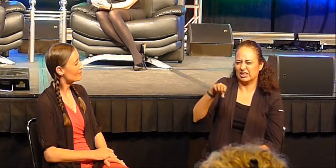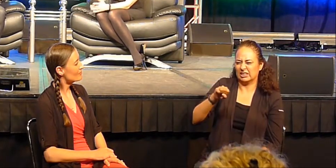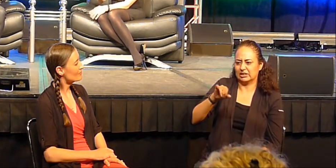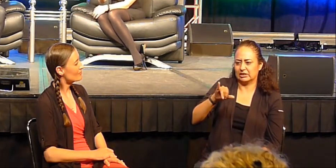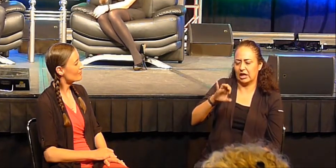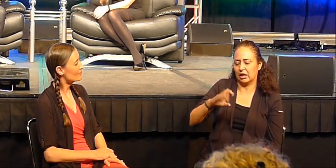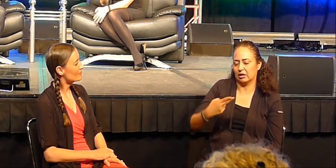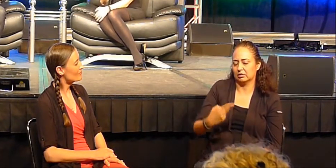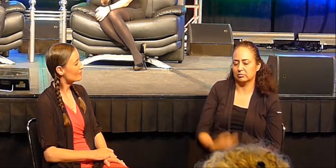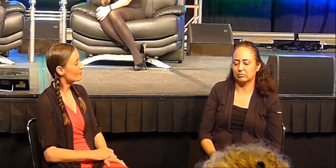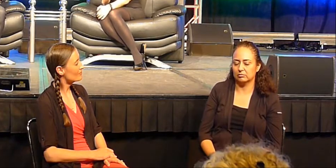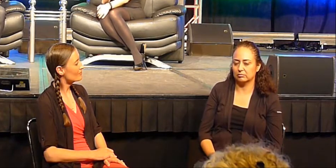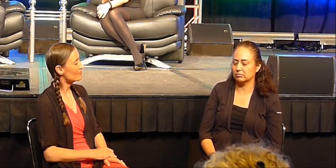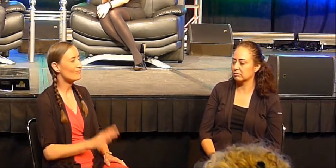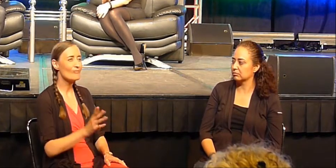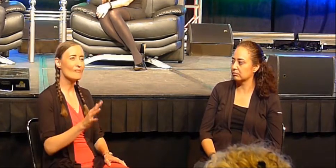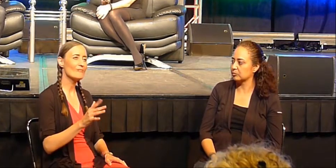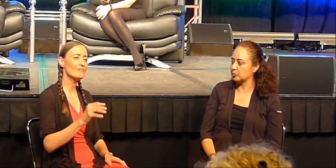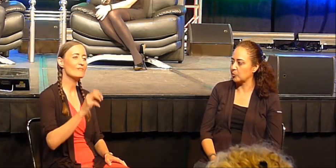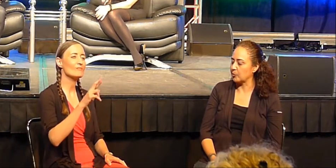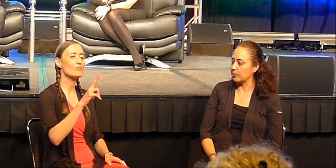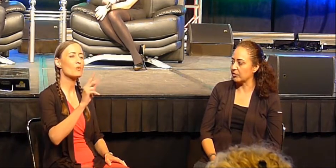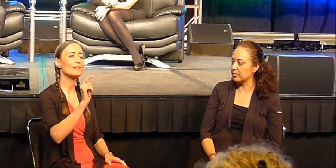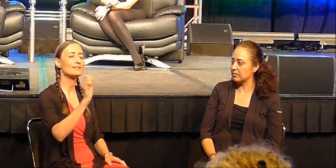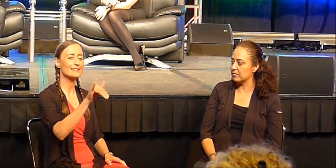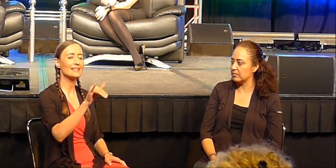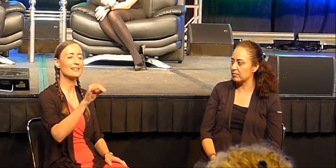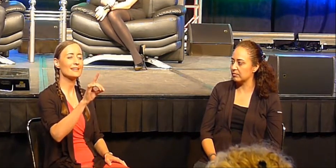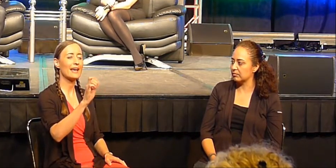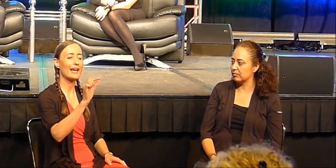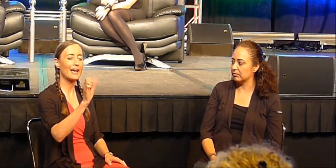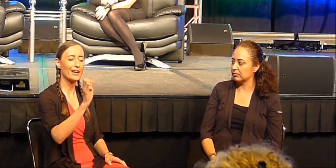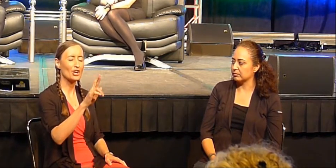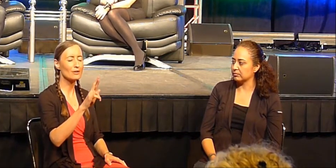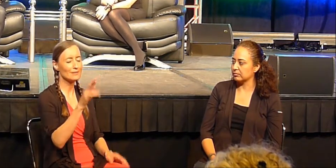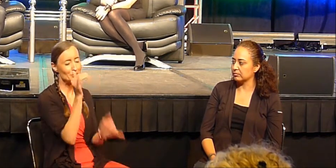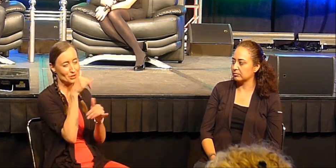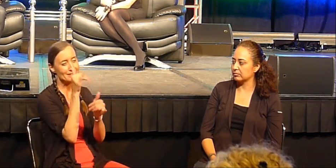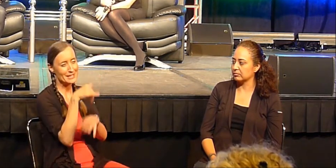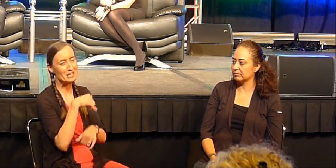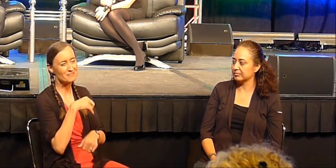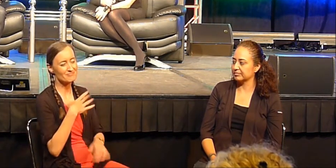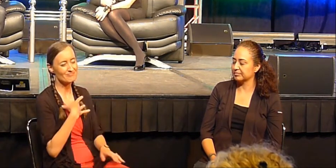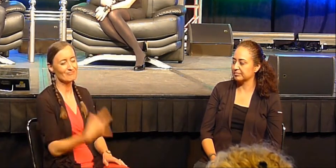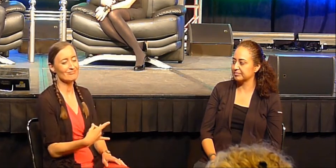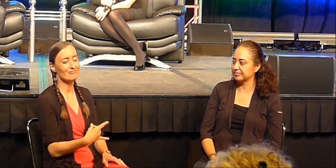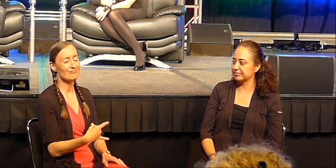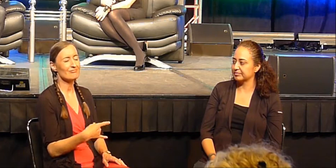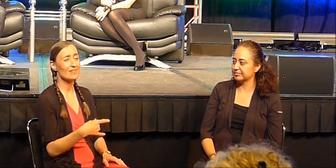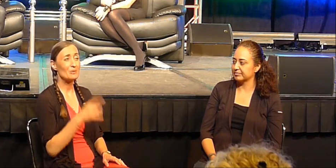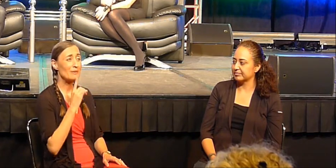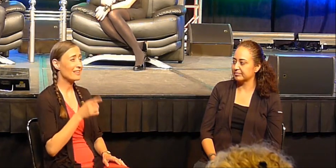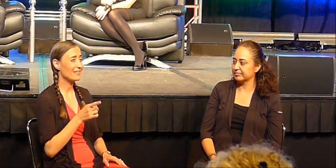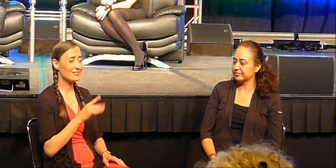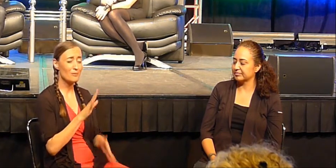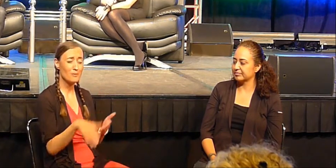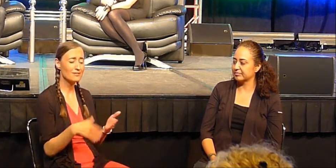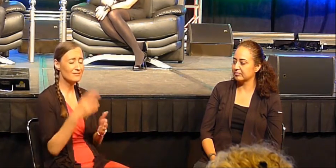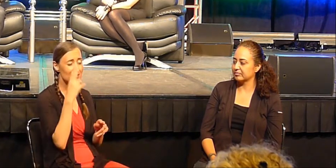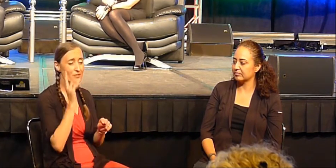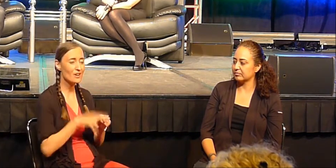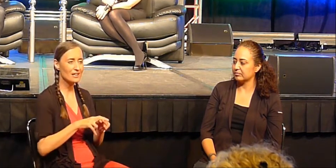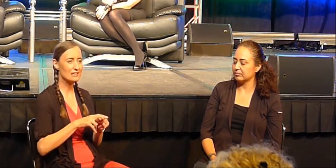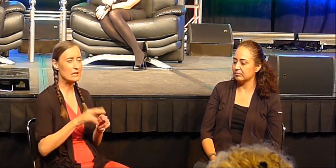Gosh, they were all fun. The Rusty Dagger was pretty silly. Honestly, I had so much fun doing it. It all